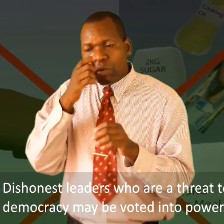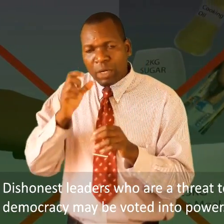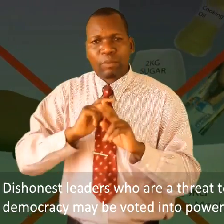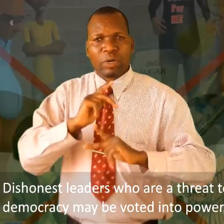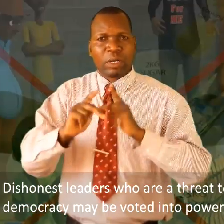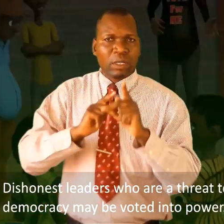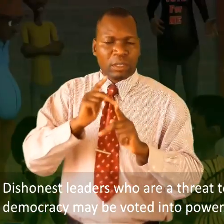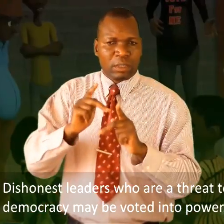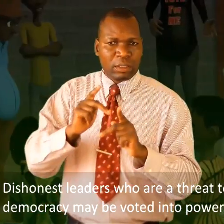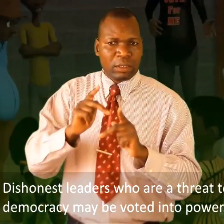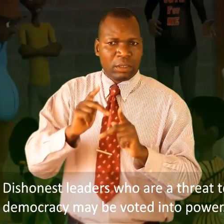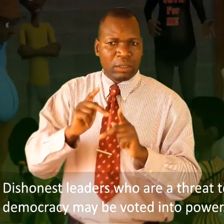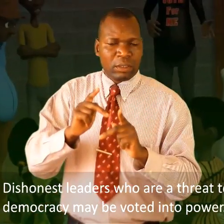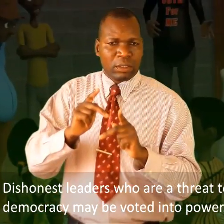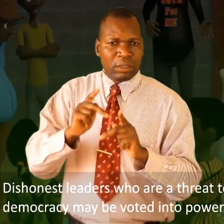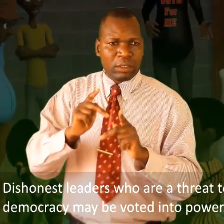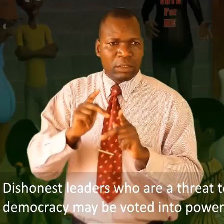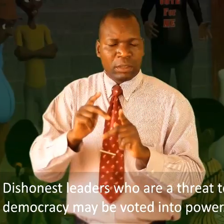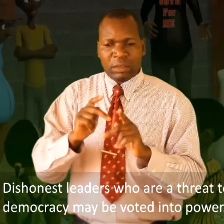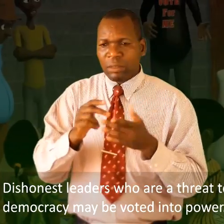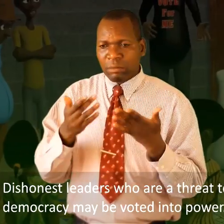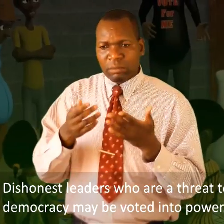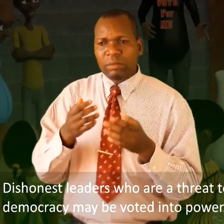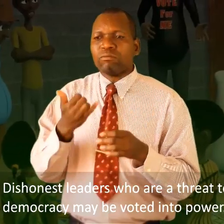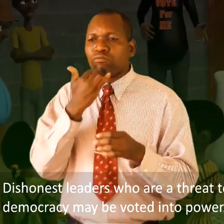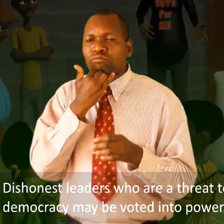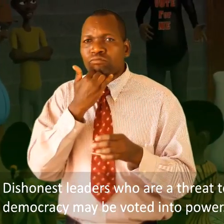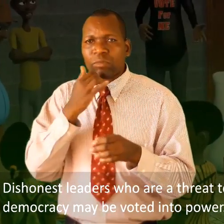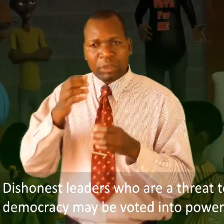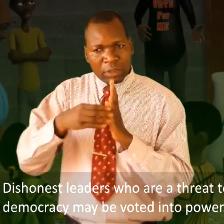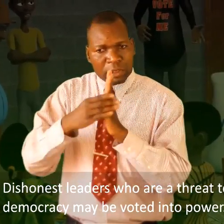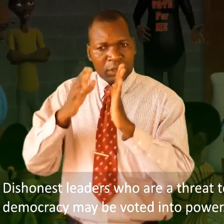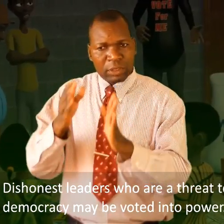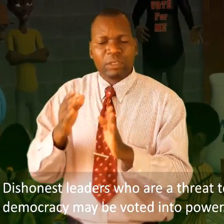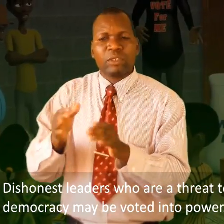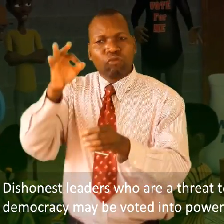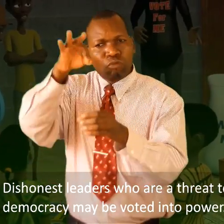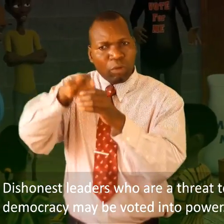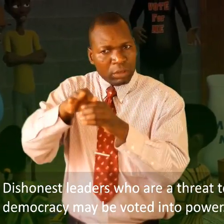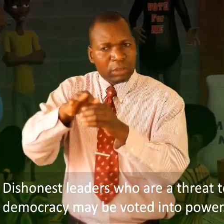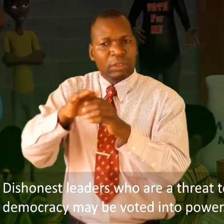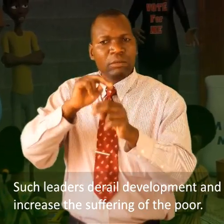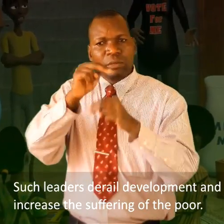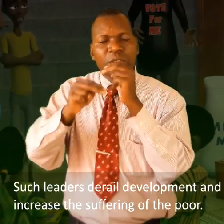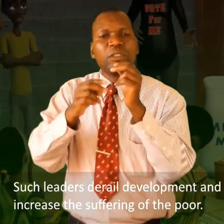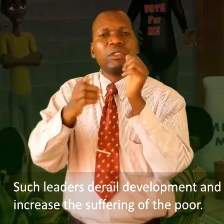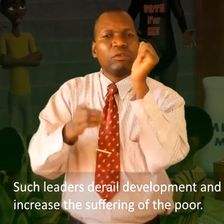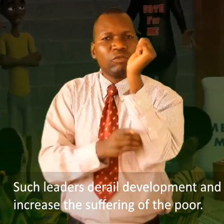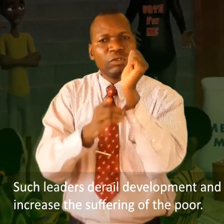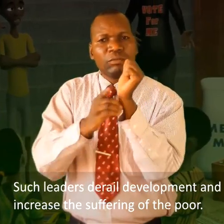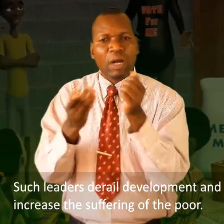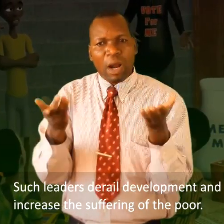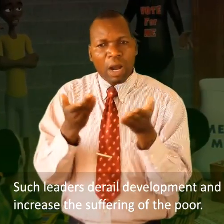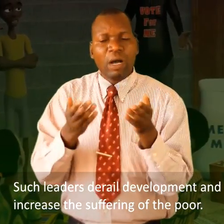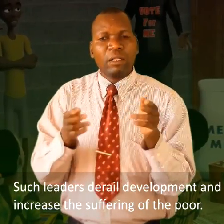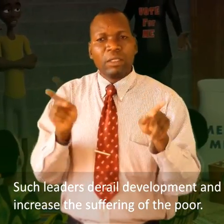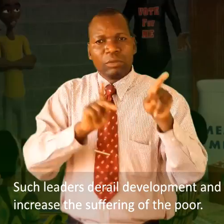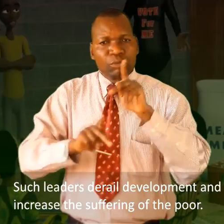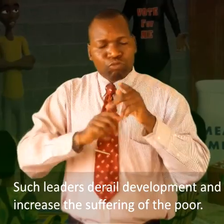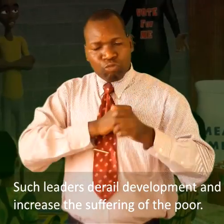Dishonest leaders who are a threat to democracy may be voted into power. Such leaders derail development and increase the suffering